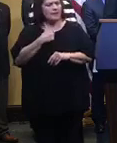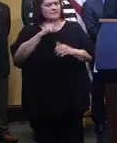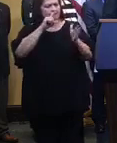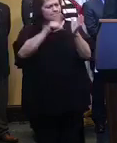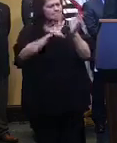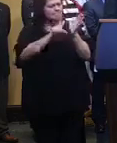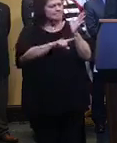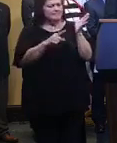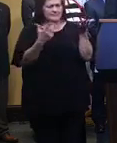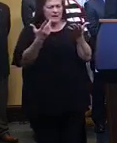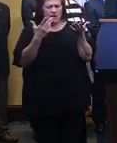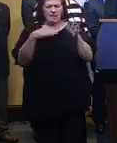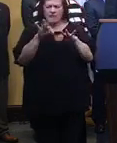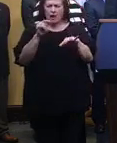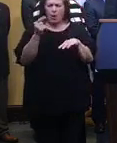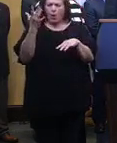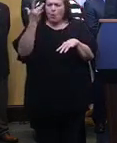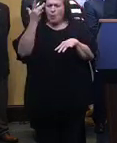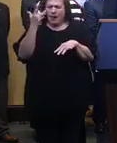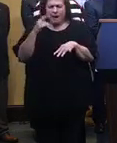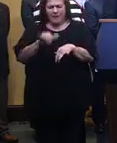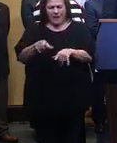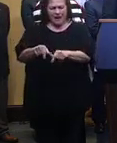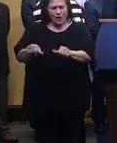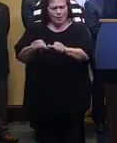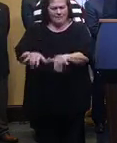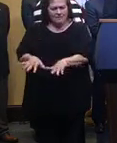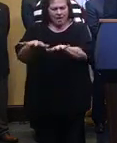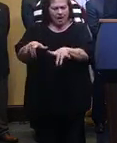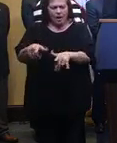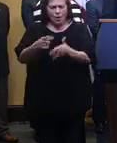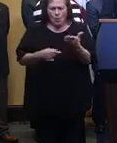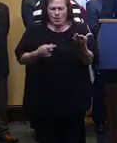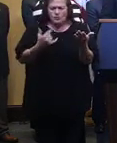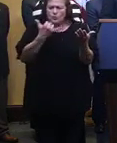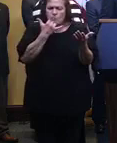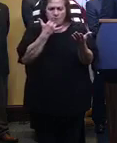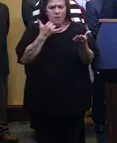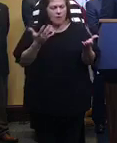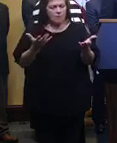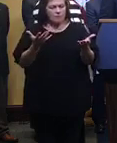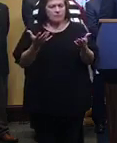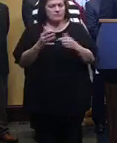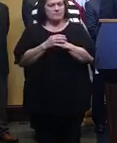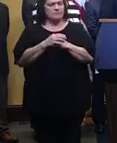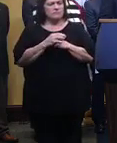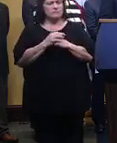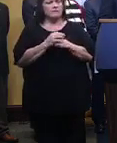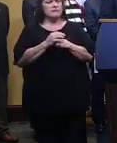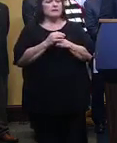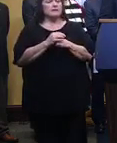saying, okay, what is happening at these particular locations that we aren't aware of at this particular moment in time? And finally, Keith